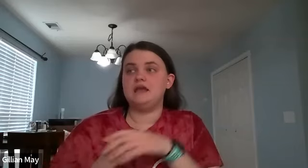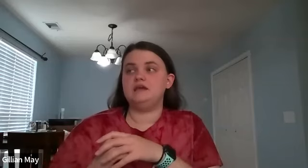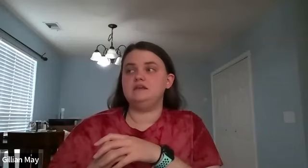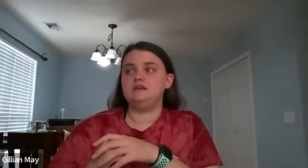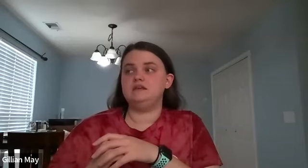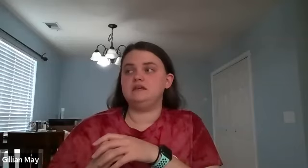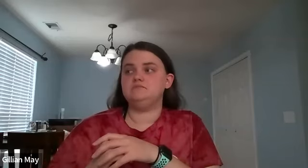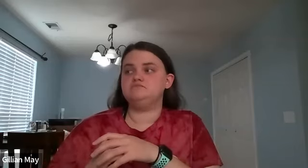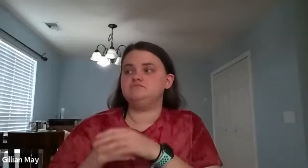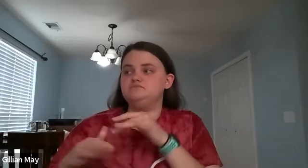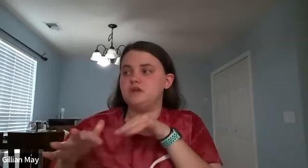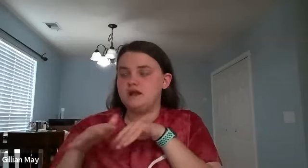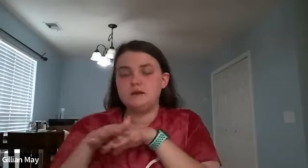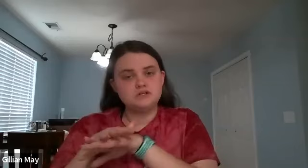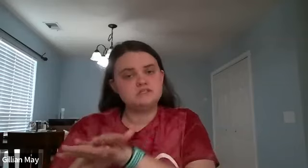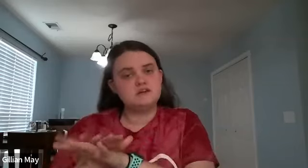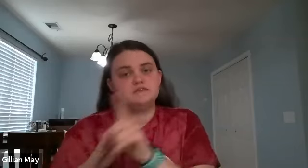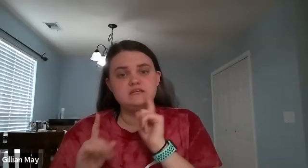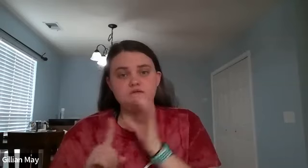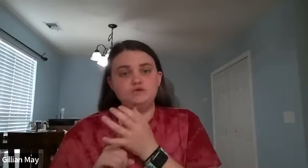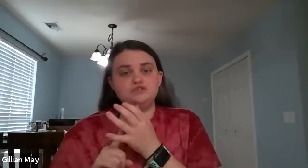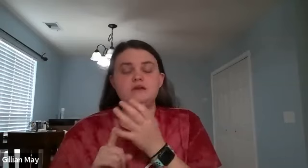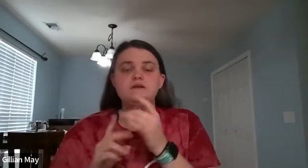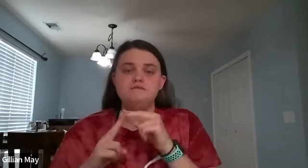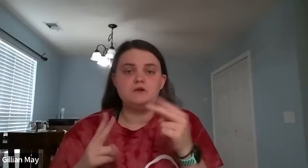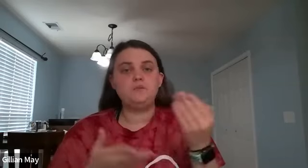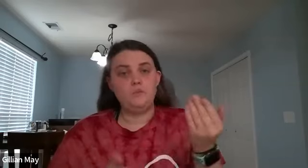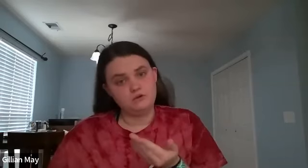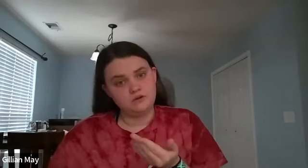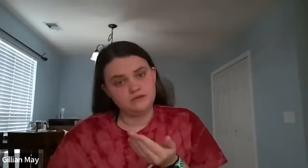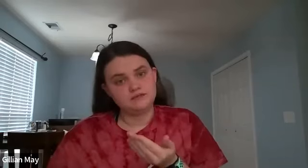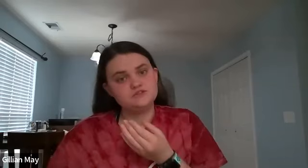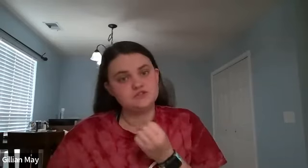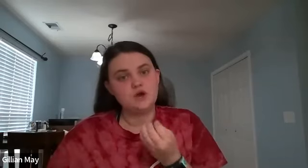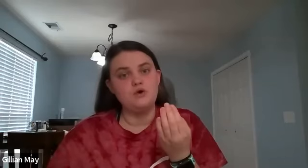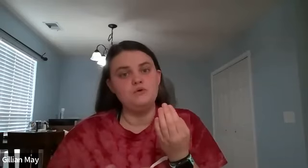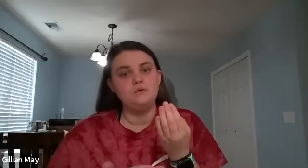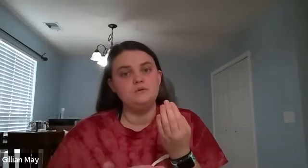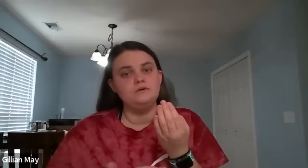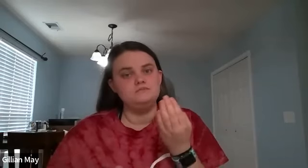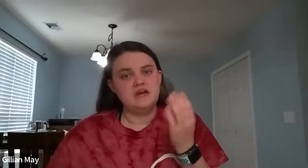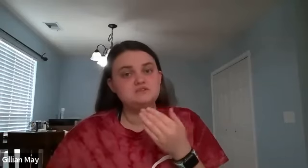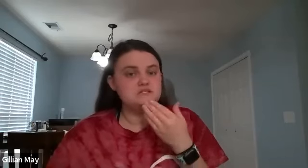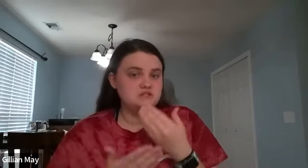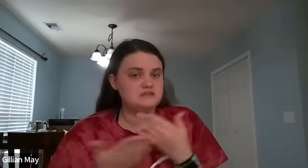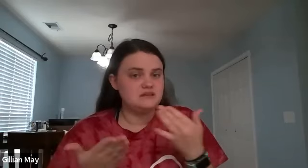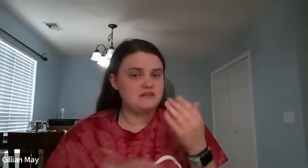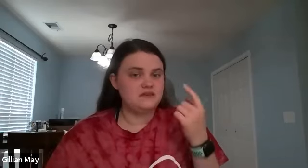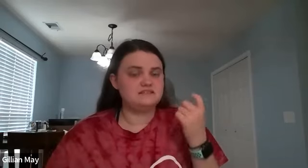and he kind of immersed himself in the deaf culture, and they're very welcoming. So that's always a good thing, I think, is that